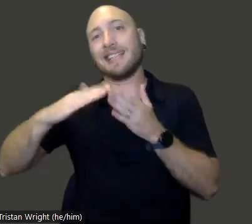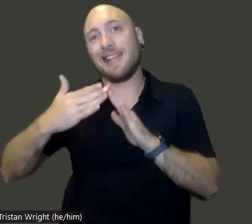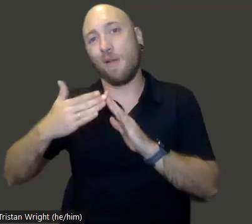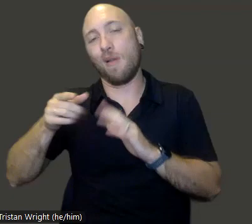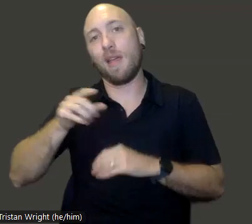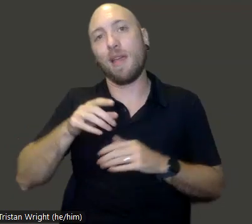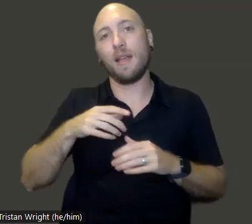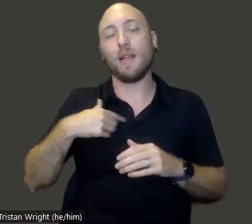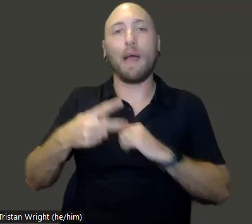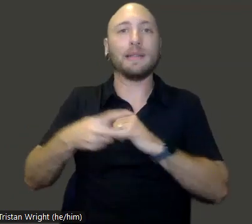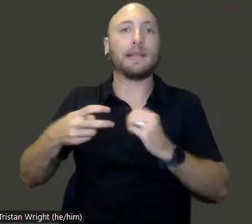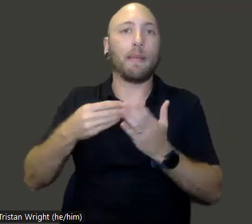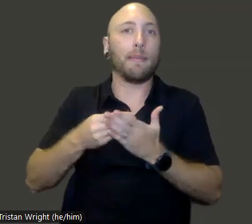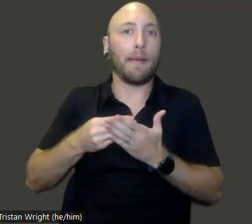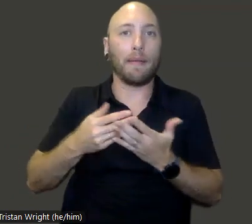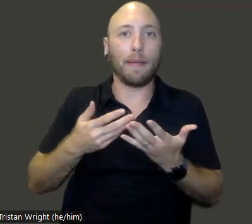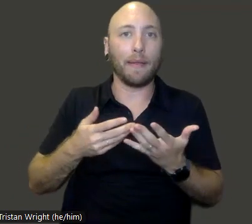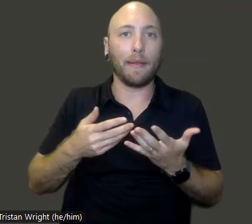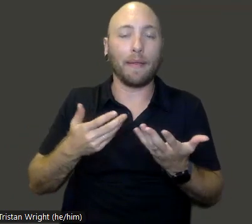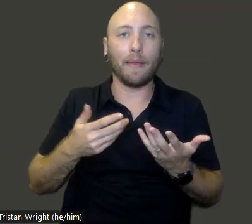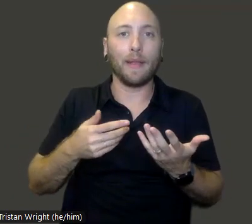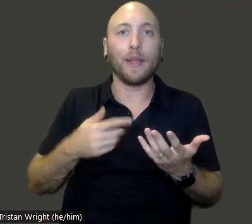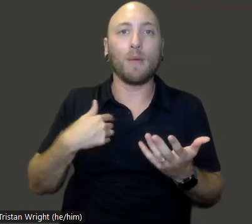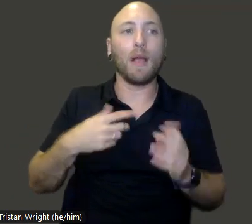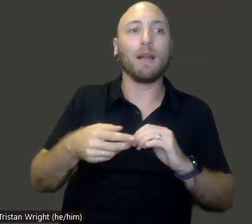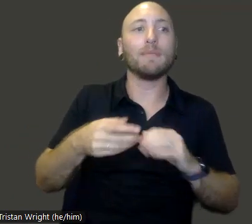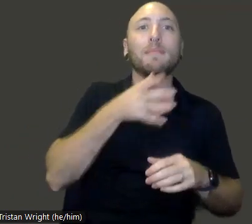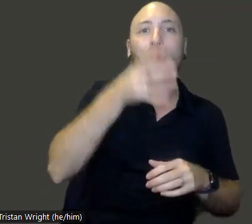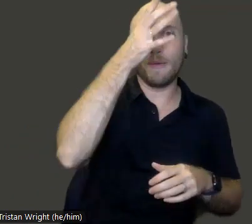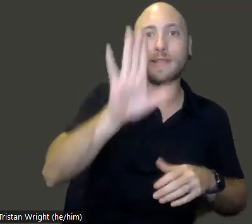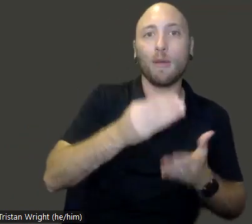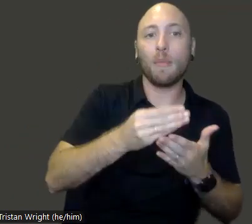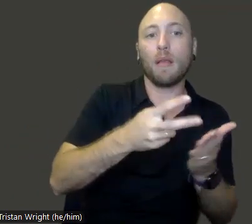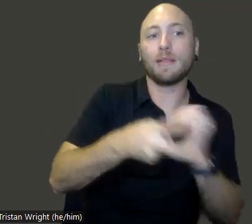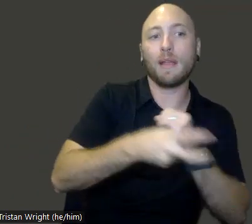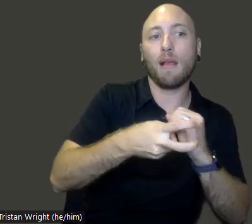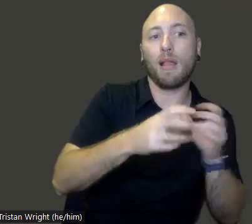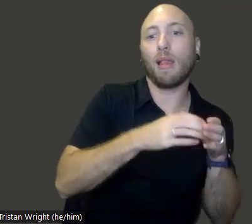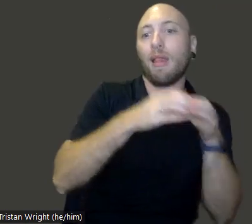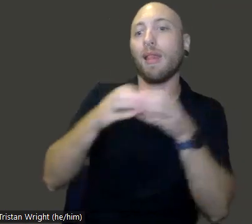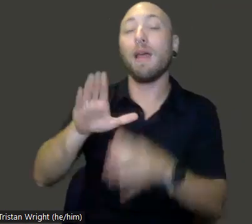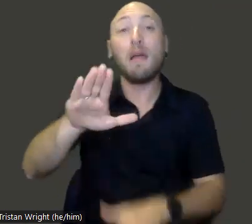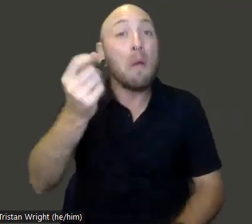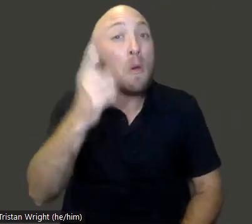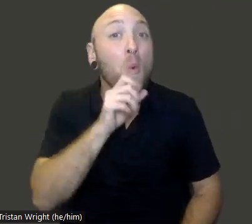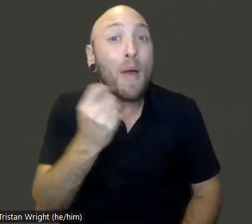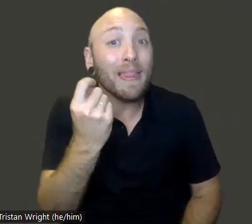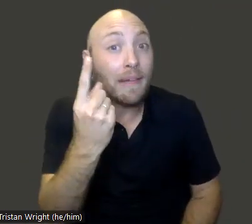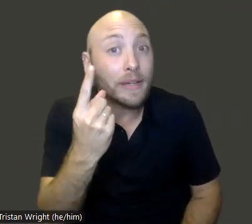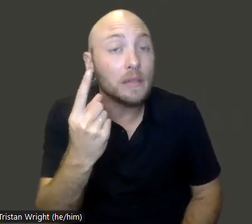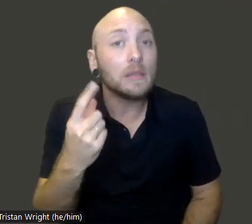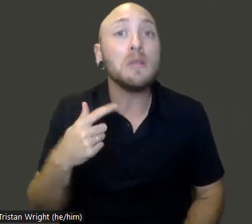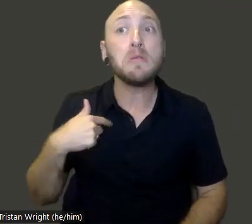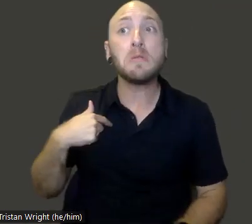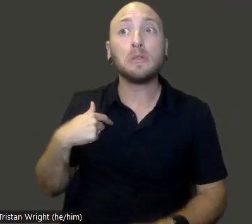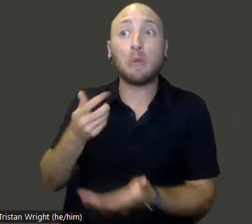the money that I had taken from my parents, and you know, I'm still 11 years old, so I would get beer, but I would also